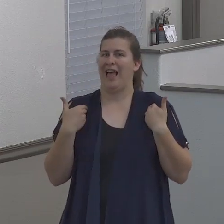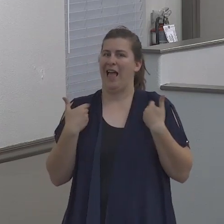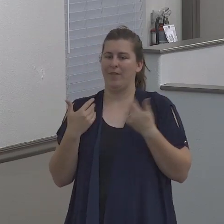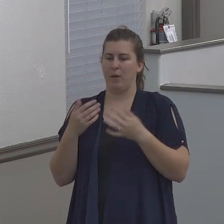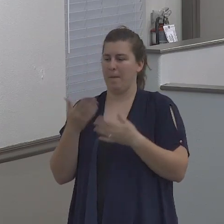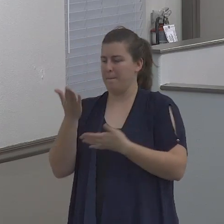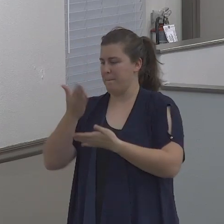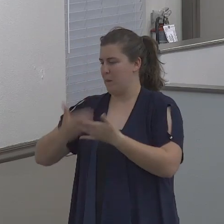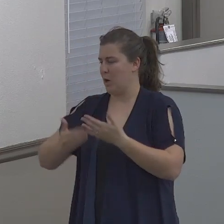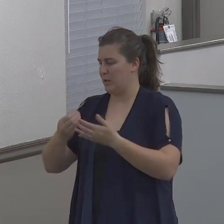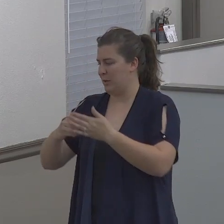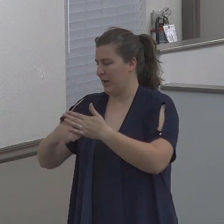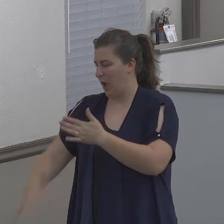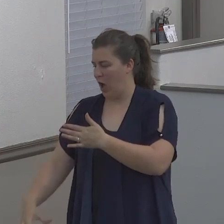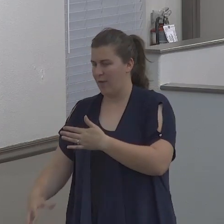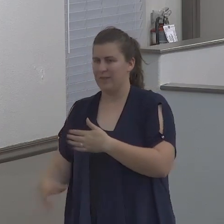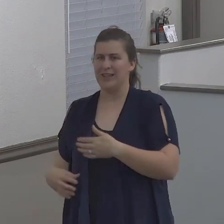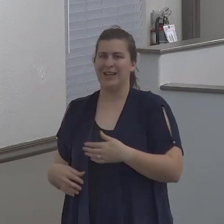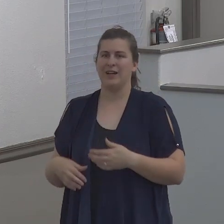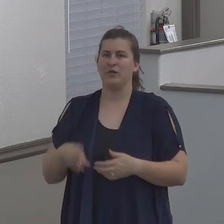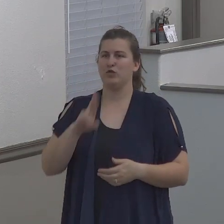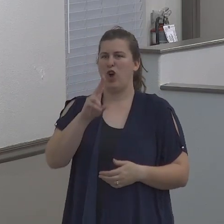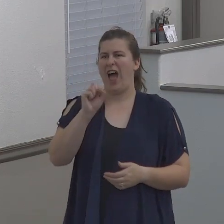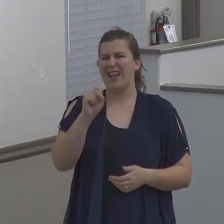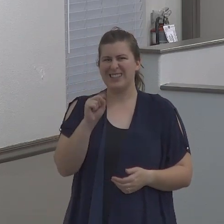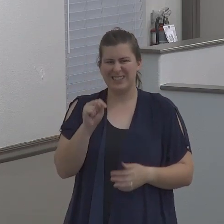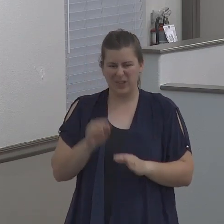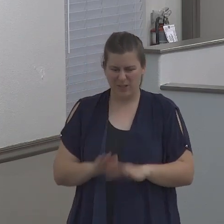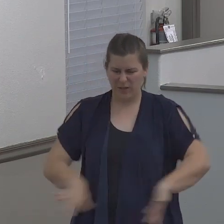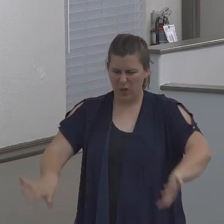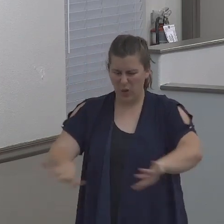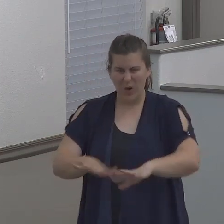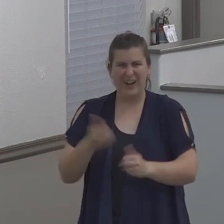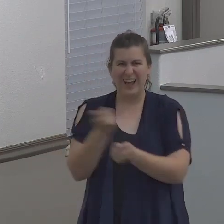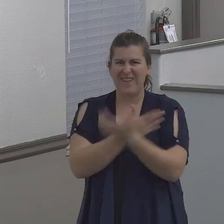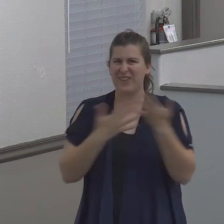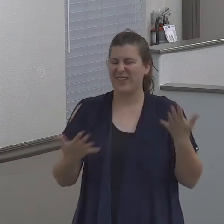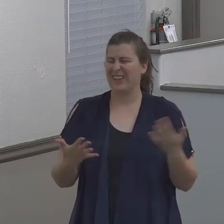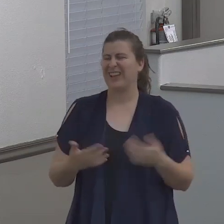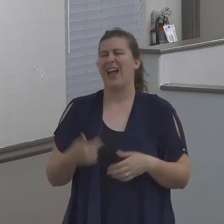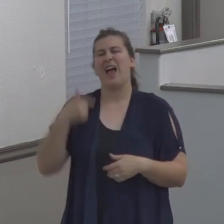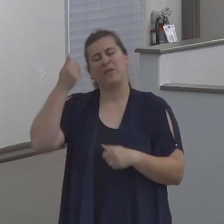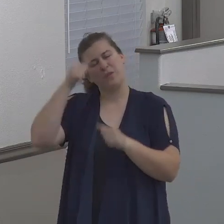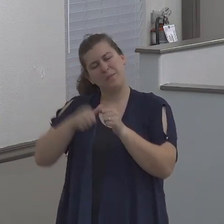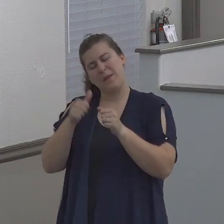if there was only one rusted through spot on the floor, that was probably the good bus.